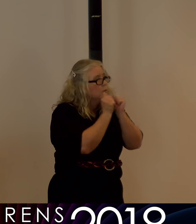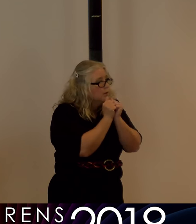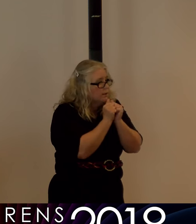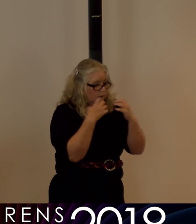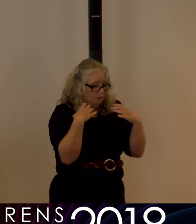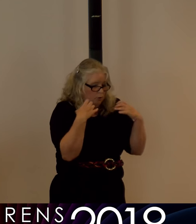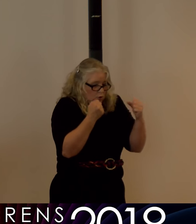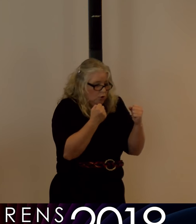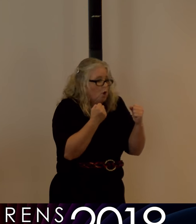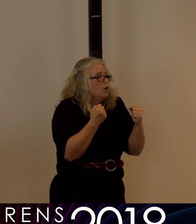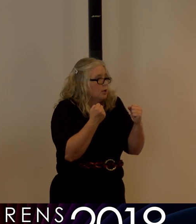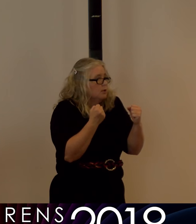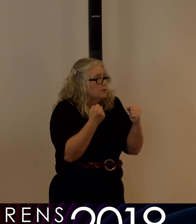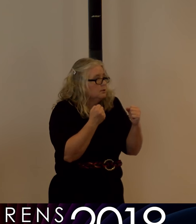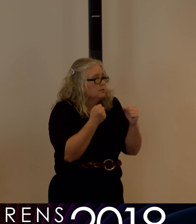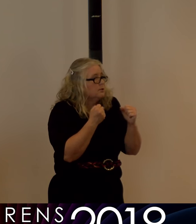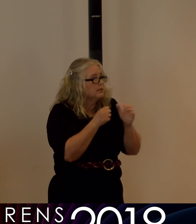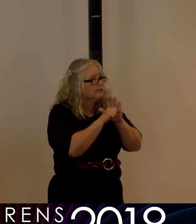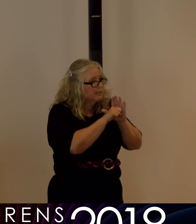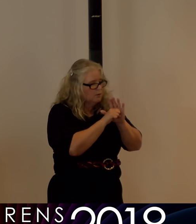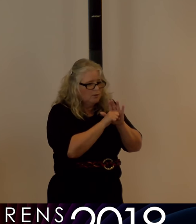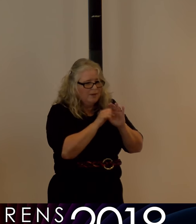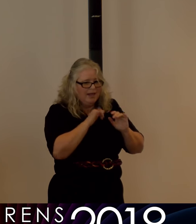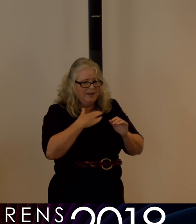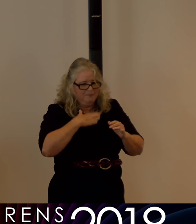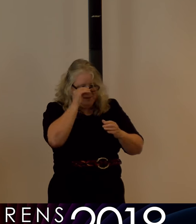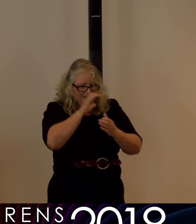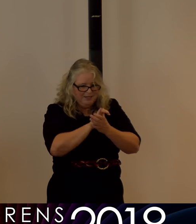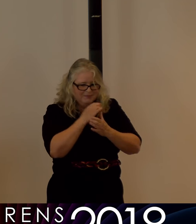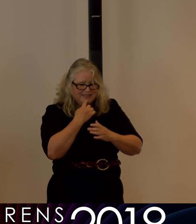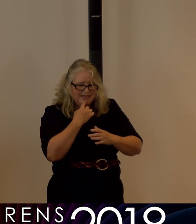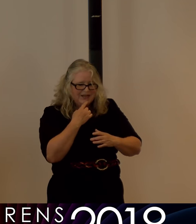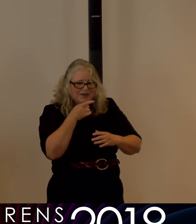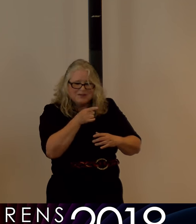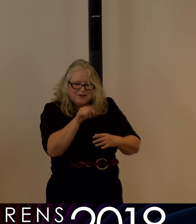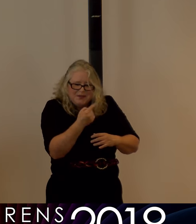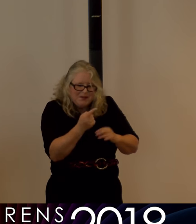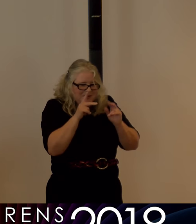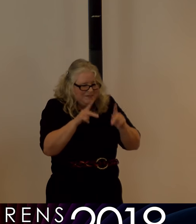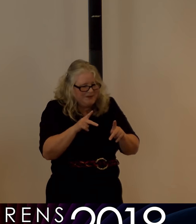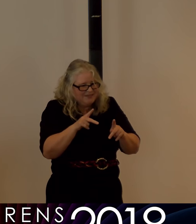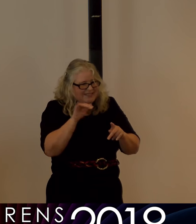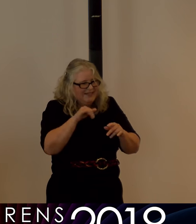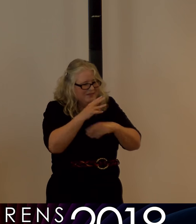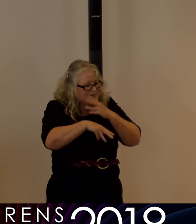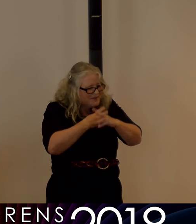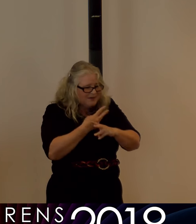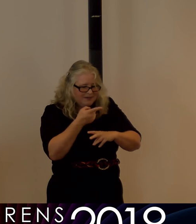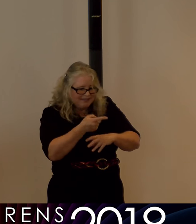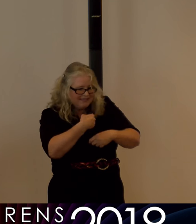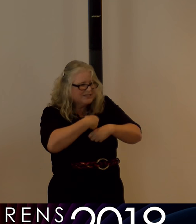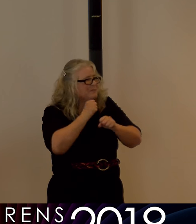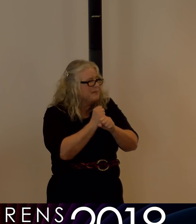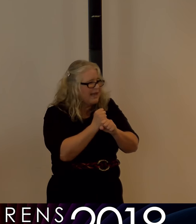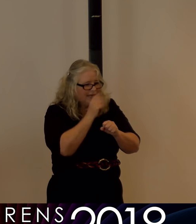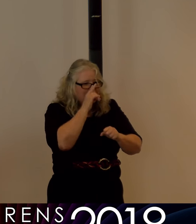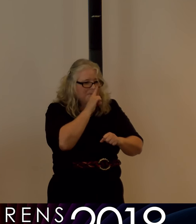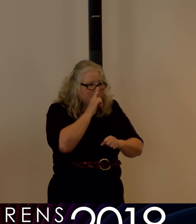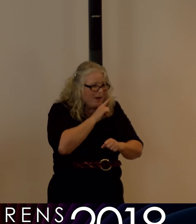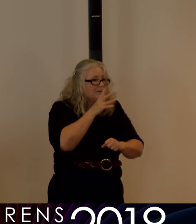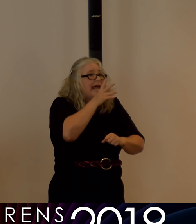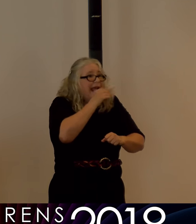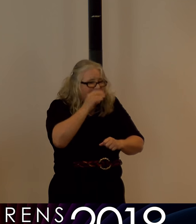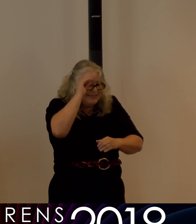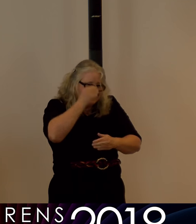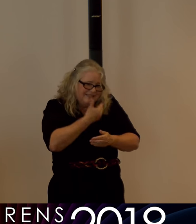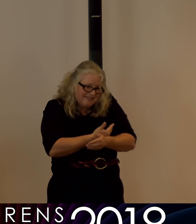you're the only person in the world who has made a mouse and a son with charge syndrome. It's like, yeah, I guess that's true. So I'll take credit